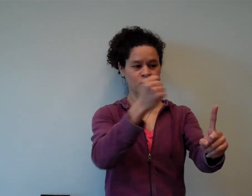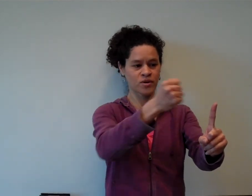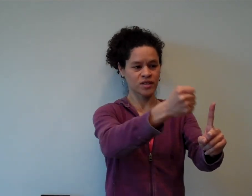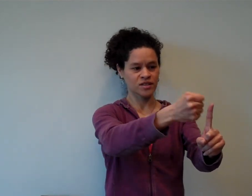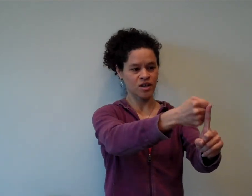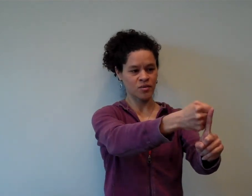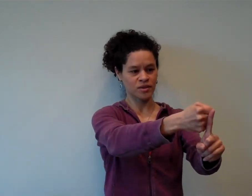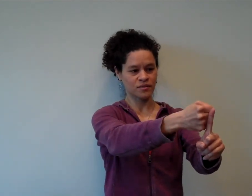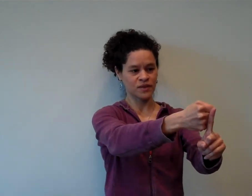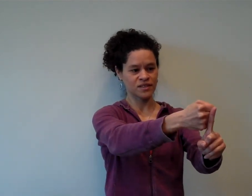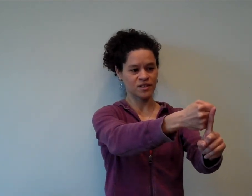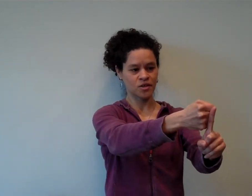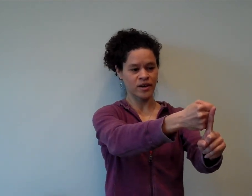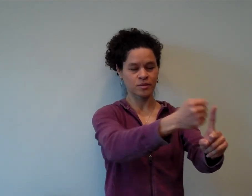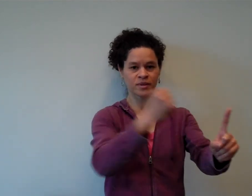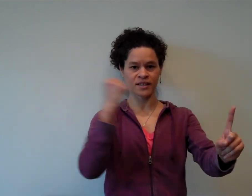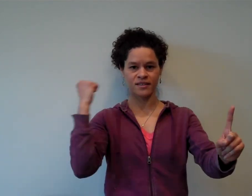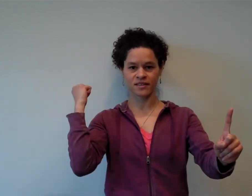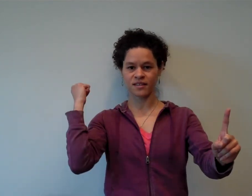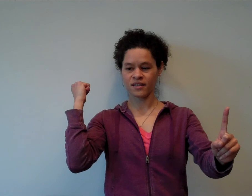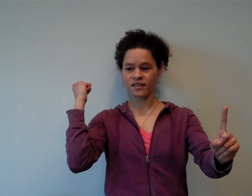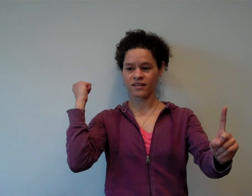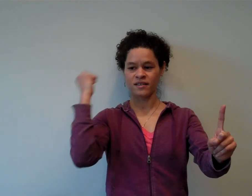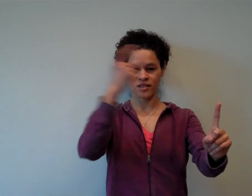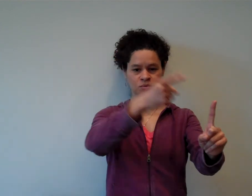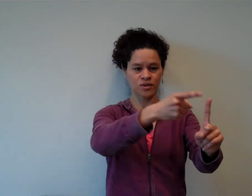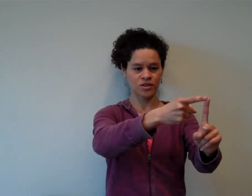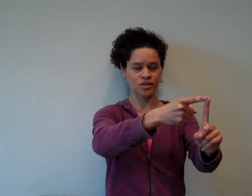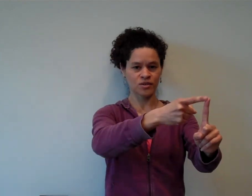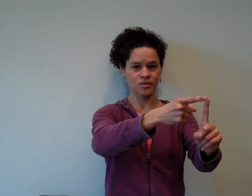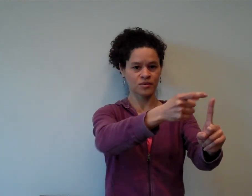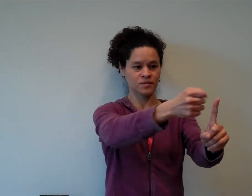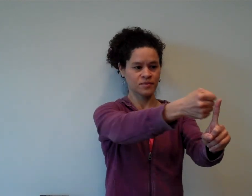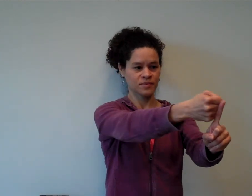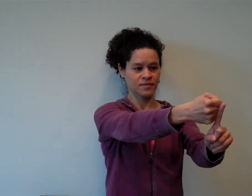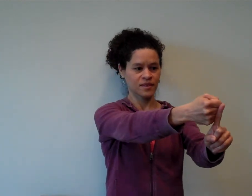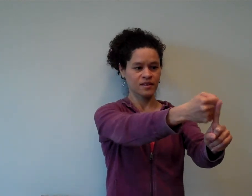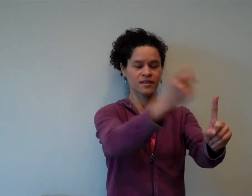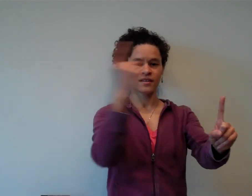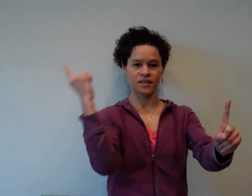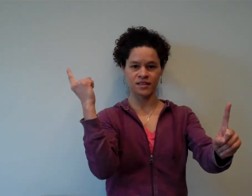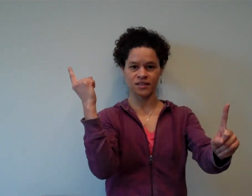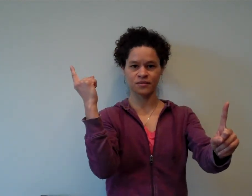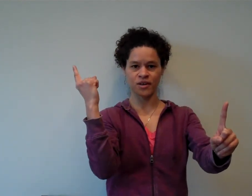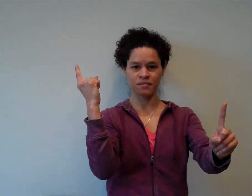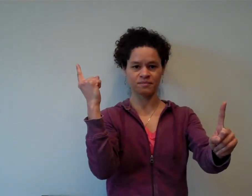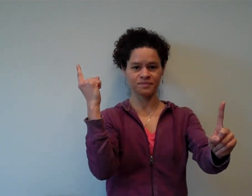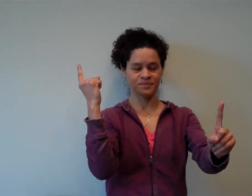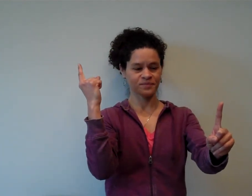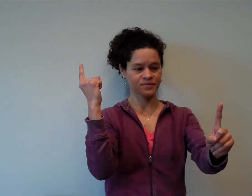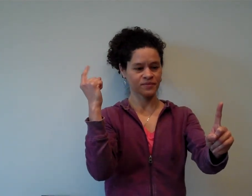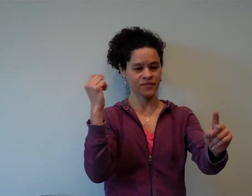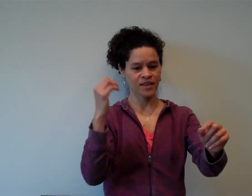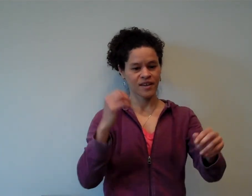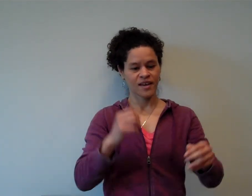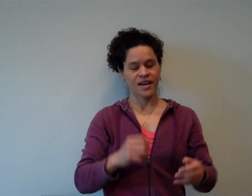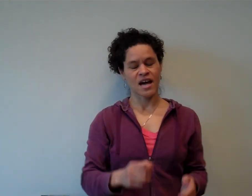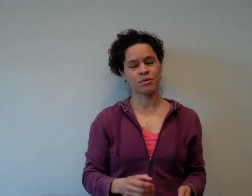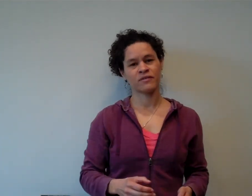important to start with the fist in the correct place. This was to. This is from. Ablative